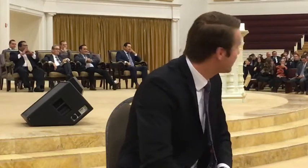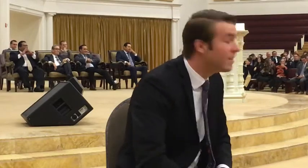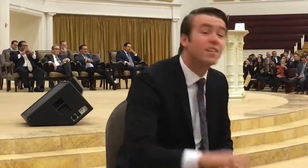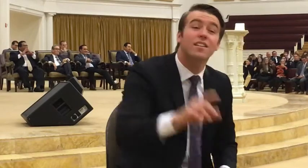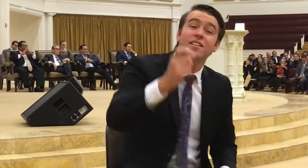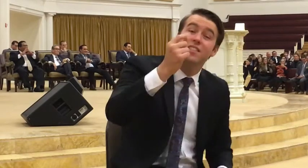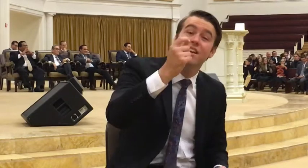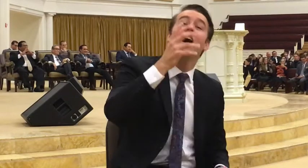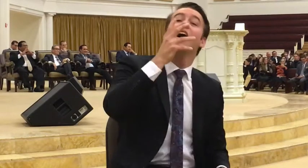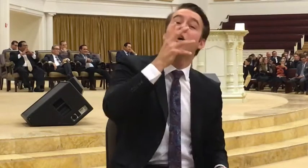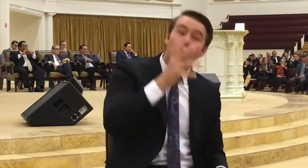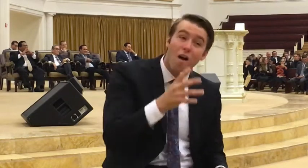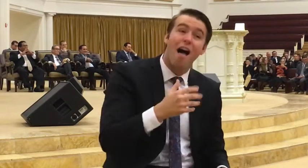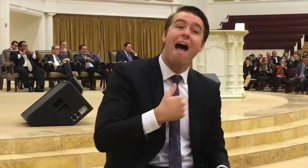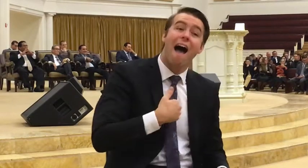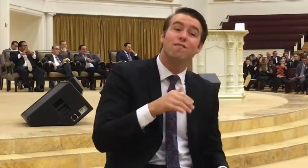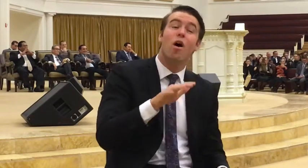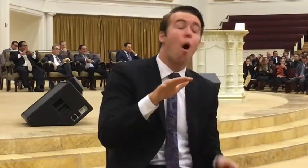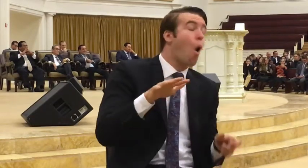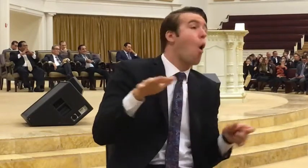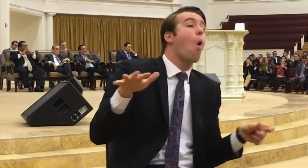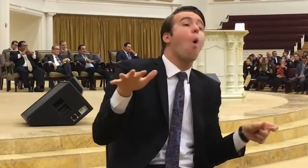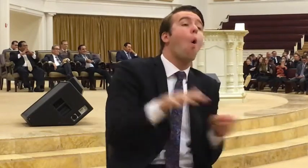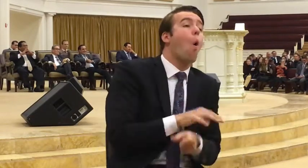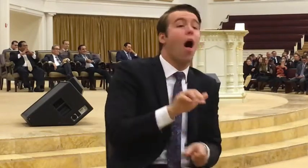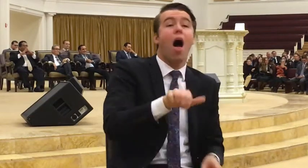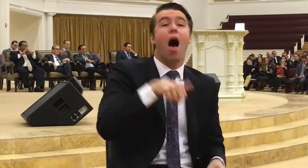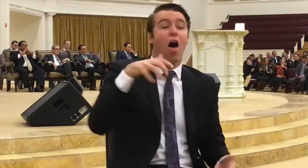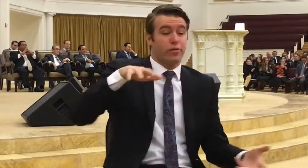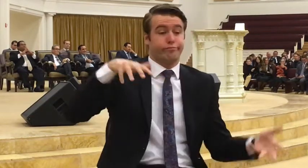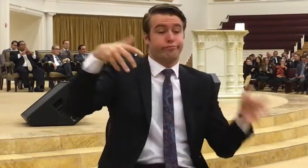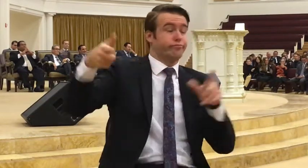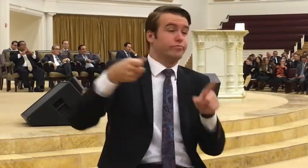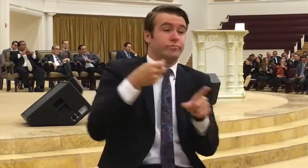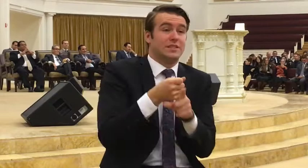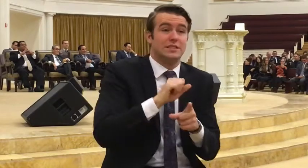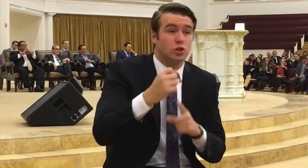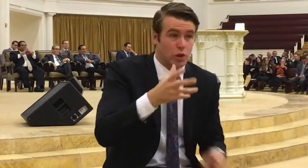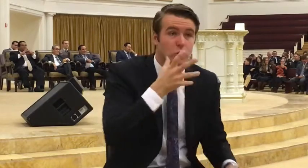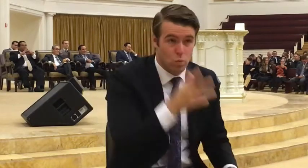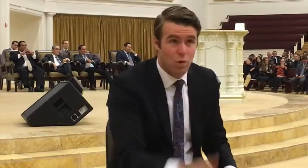There's going to be a whole nother hyena set.